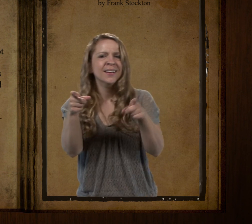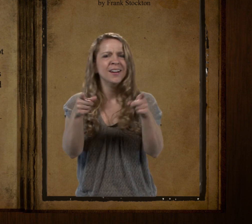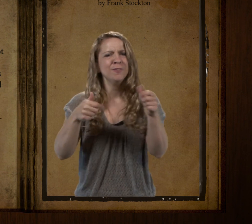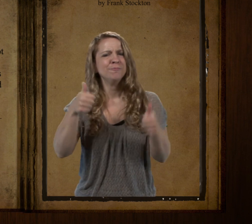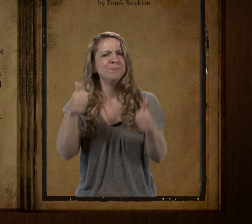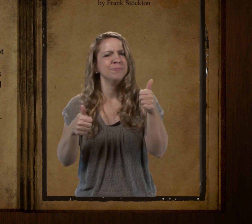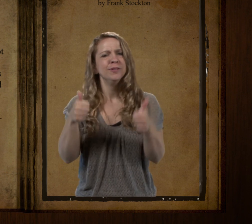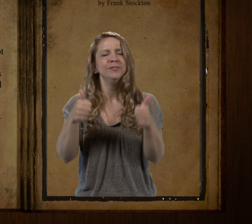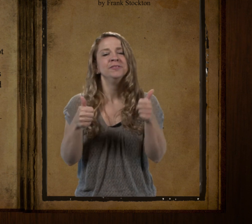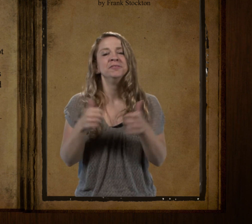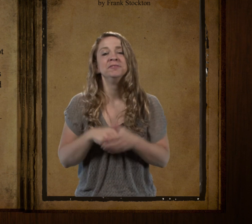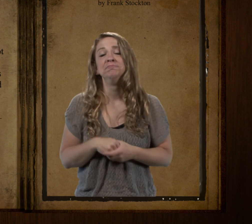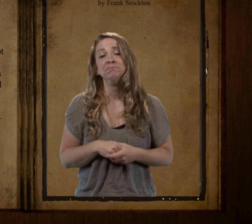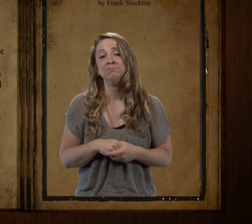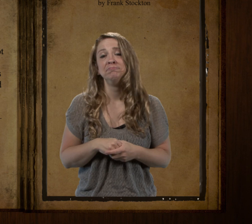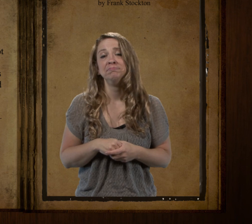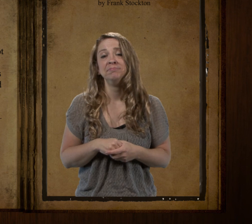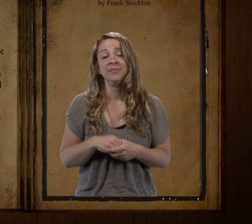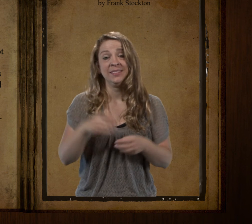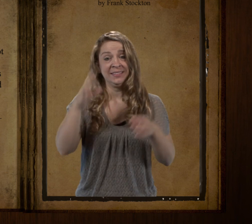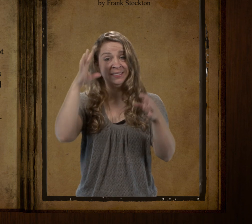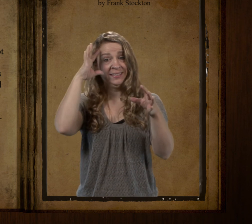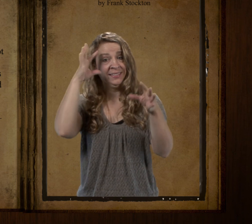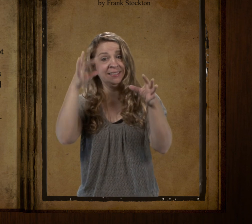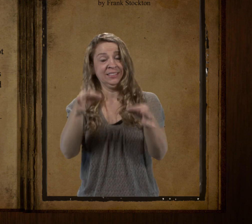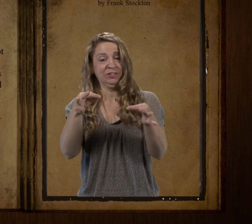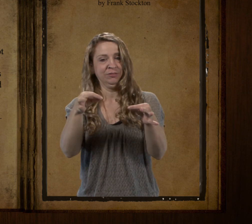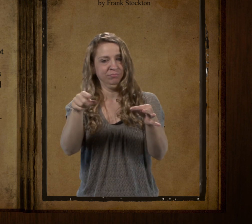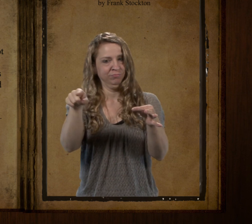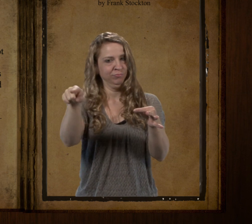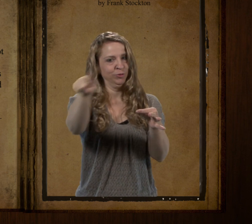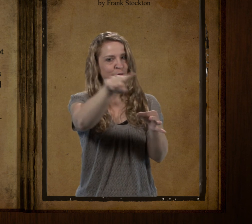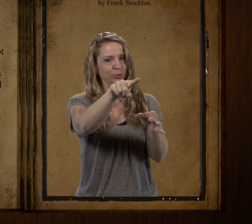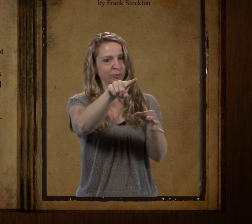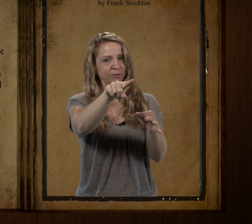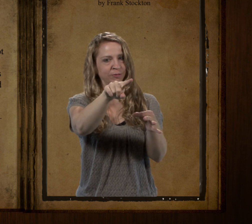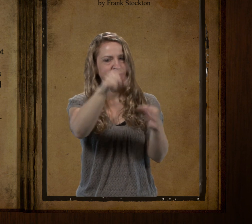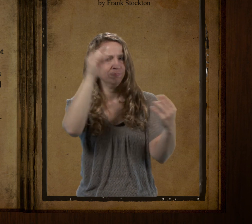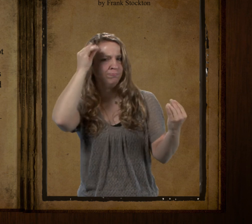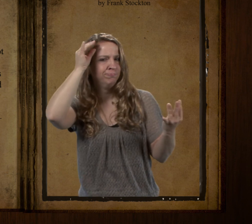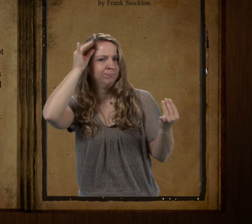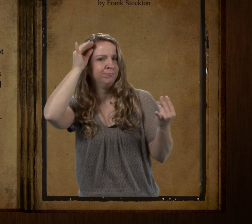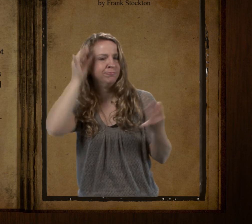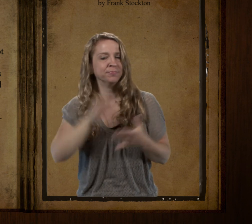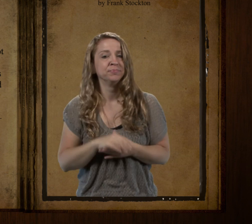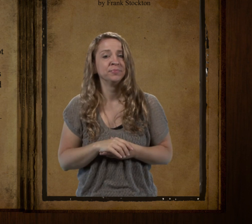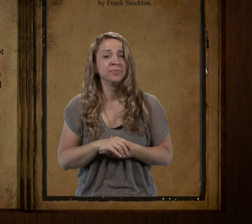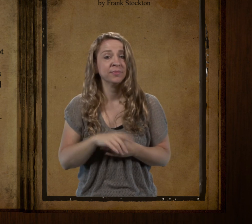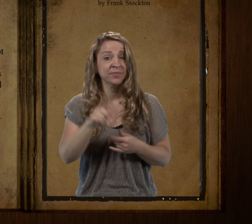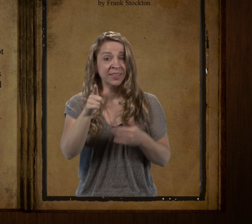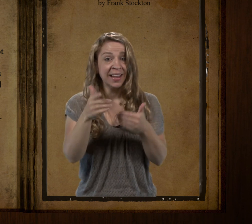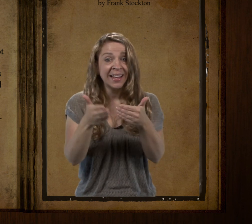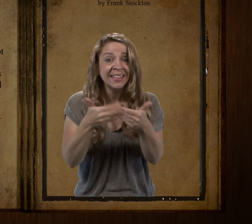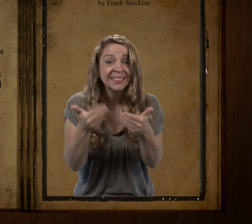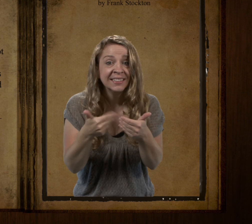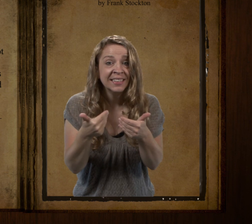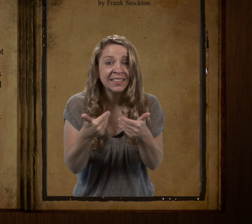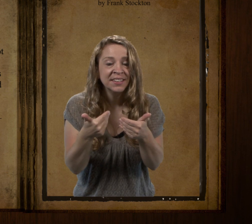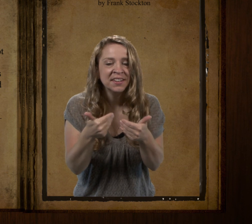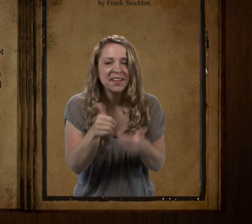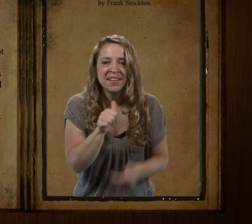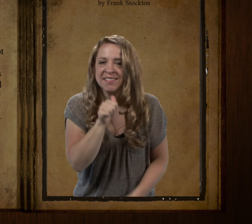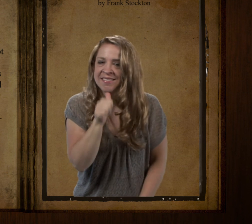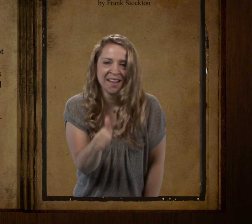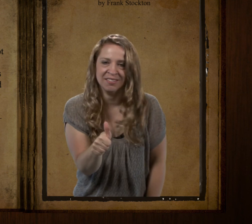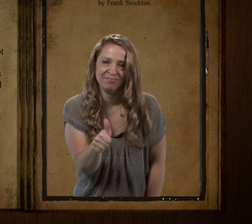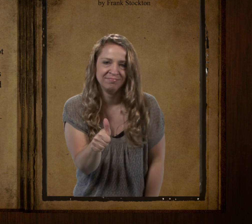The question of her decision is one not to be lightly considered, and it is not for me to presume to